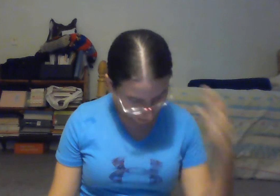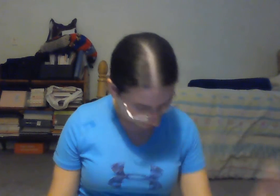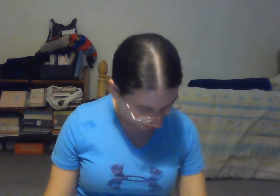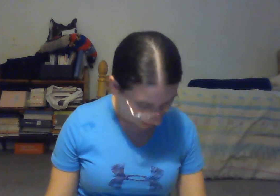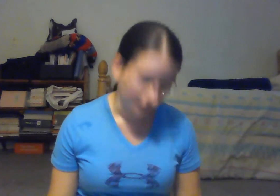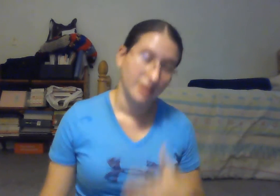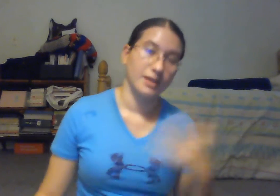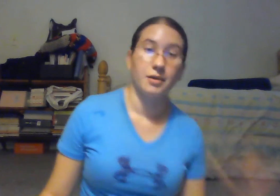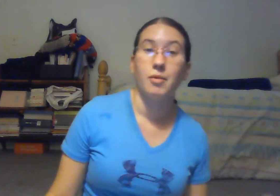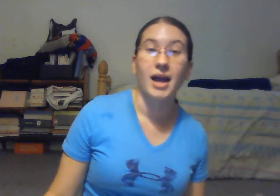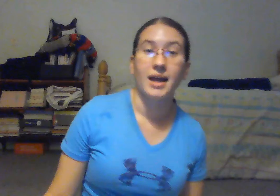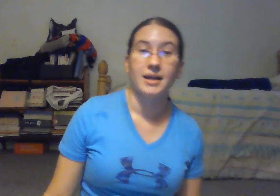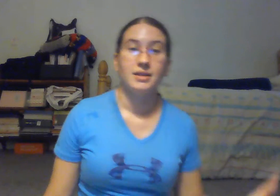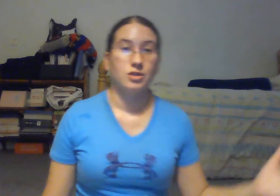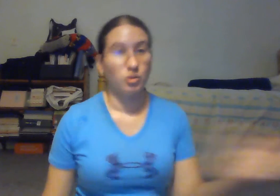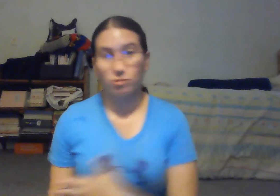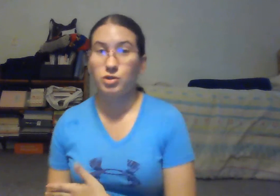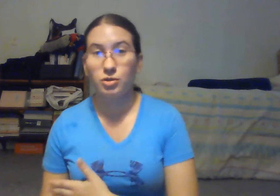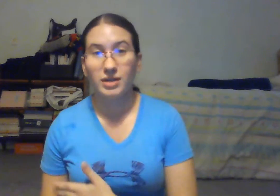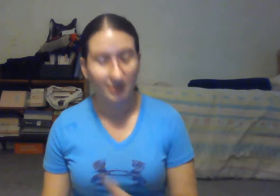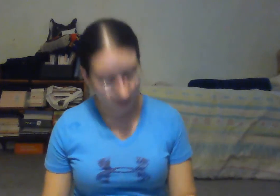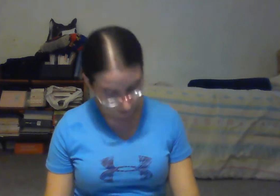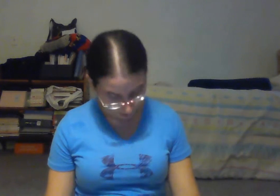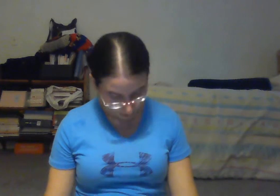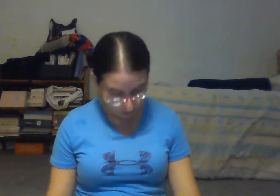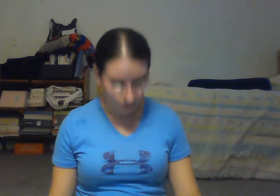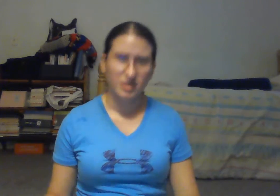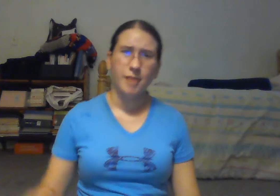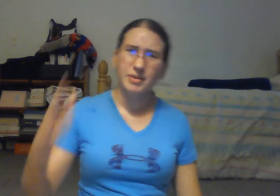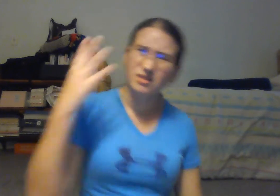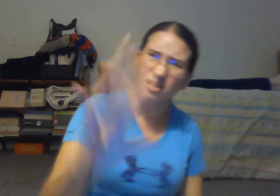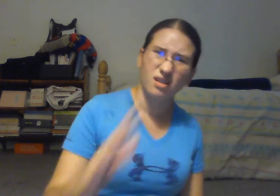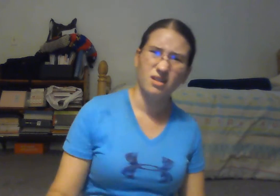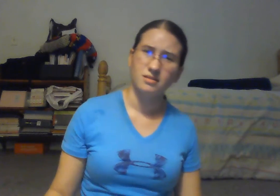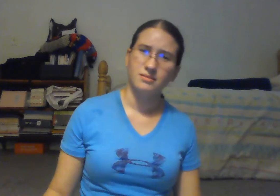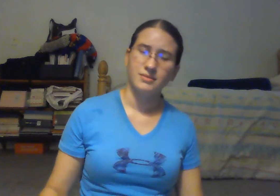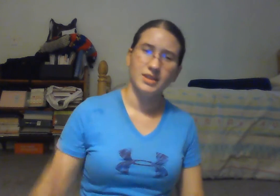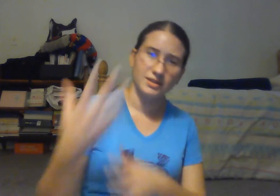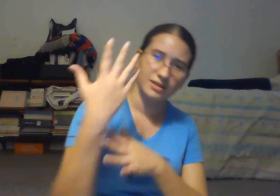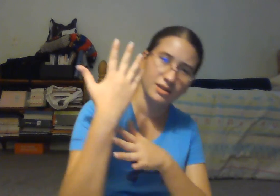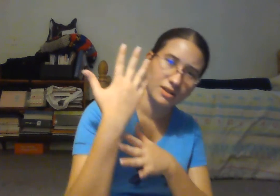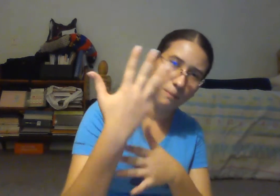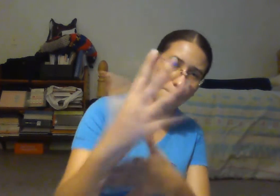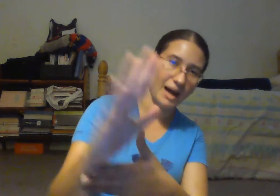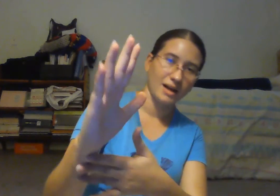come on, get away, go to it, you know, so stop it. It's pow.